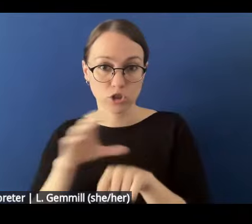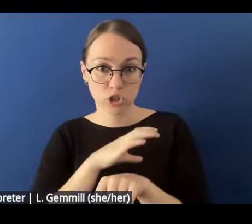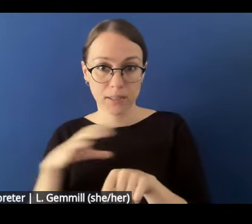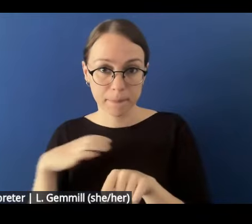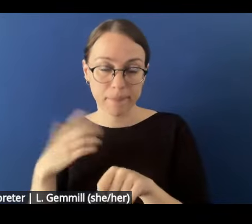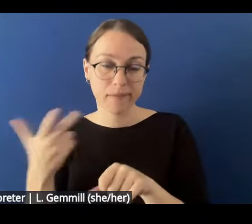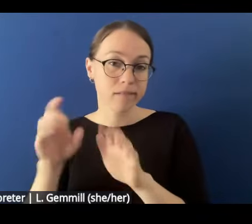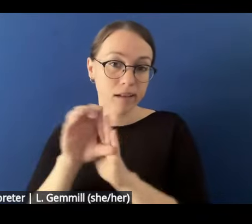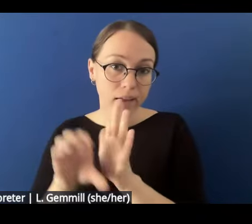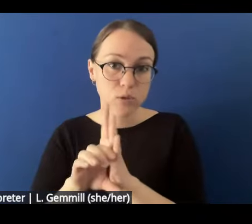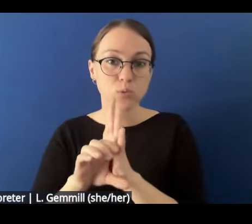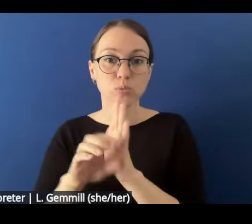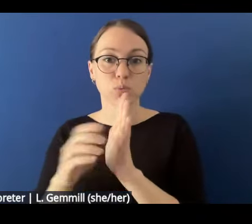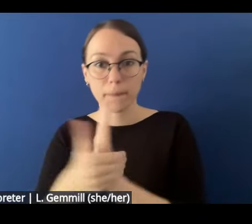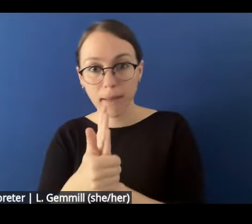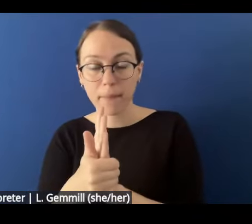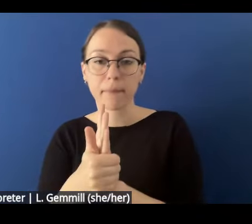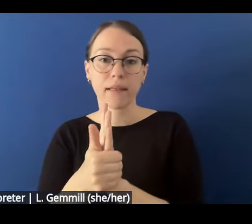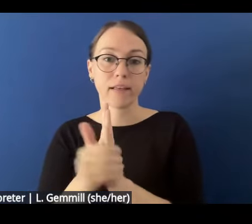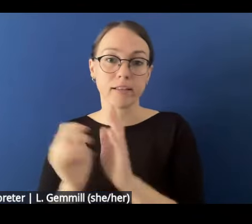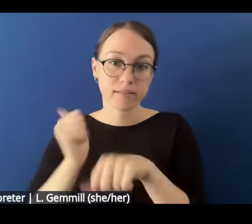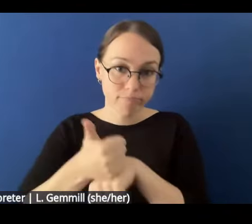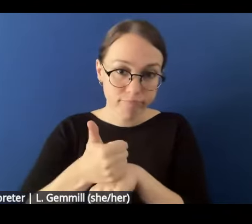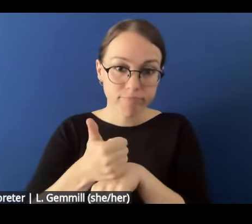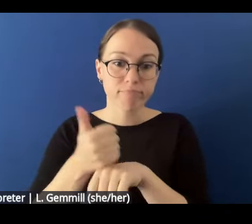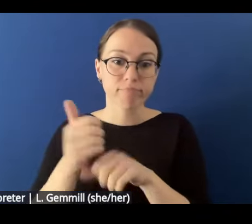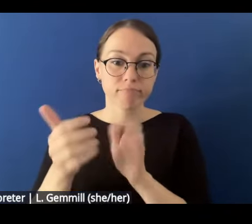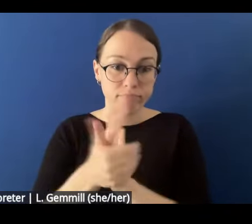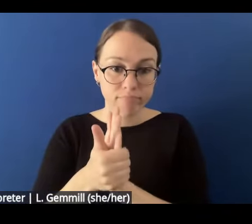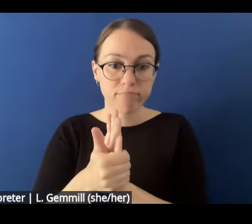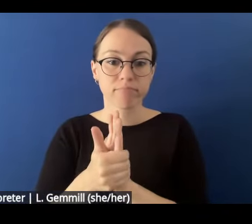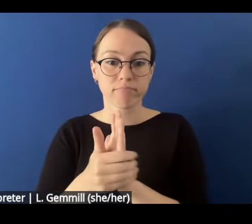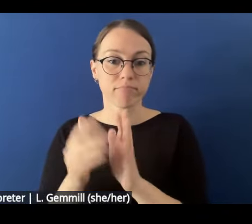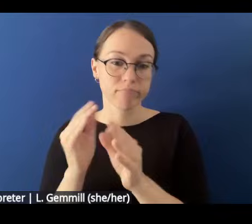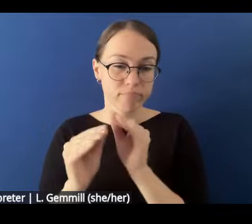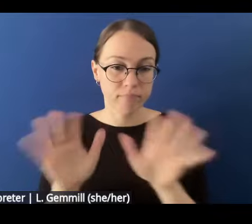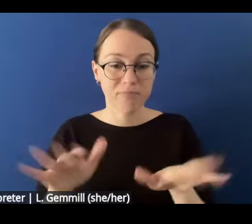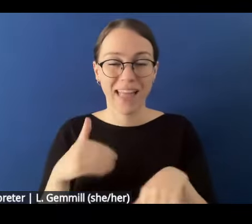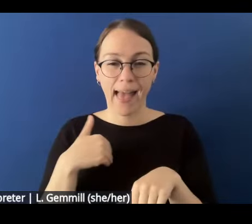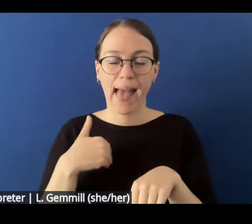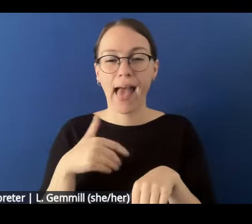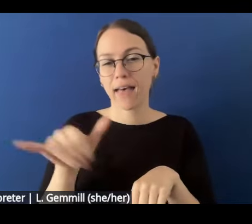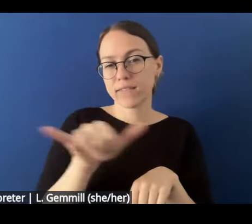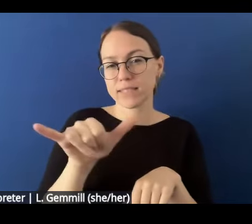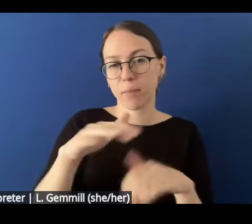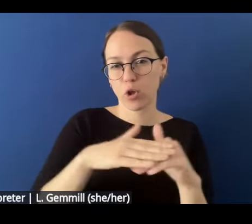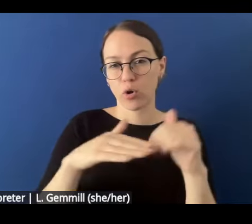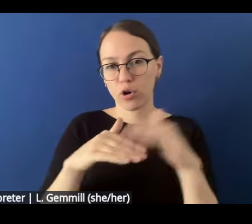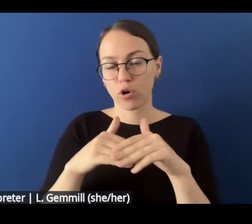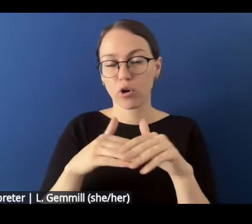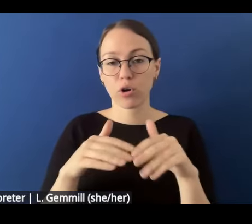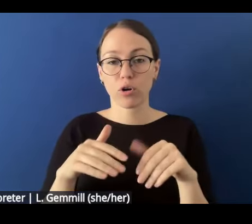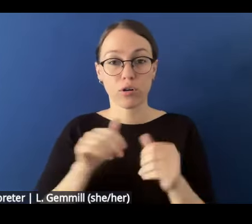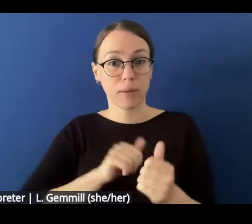amendments, initiatives, and referendums. There is obviously overlap between the two. The methodology behind how we